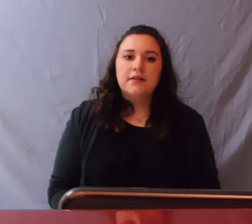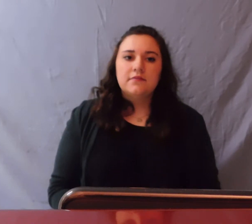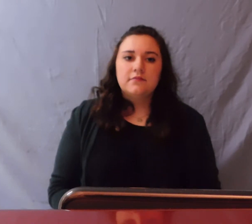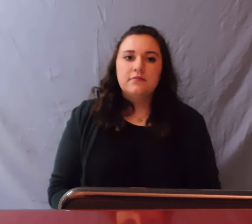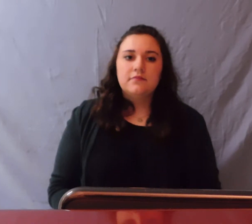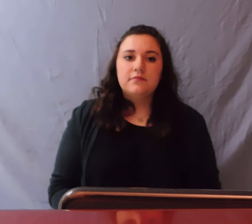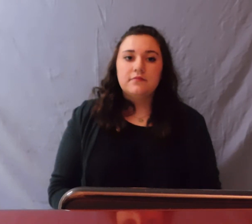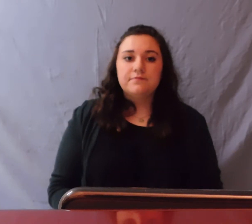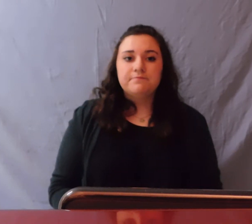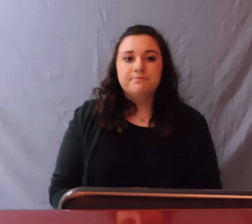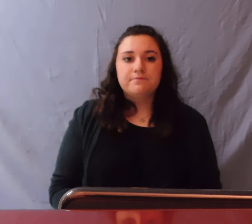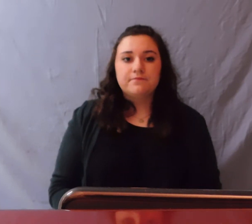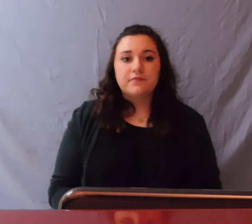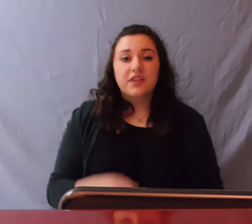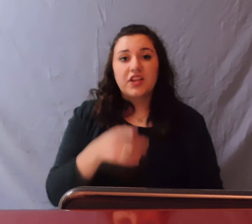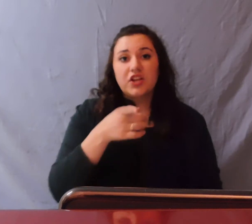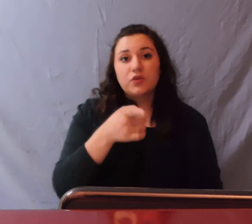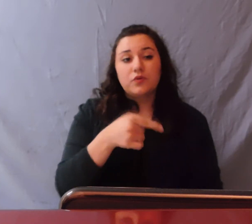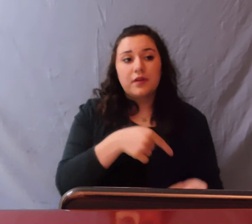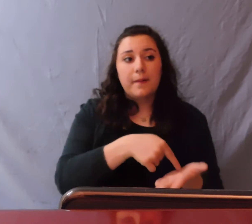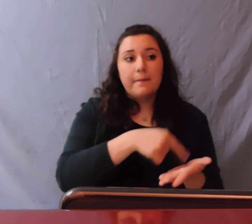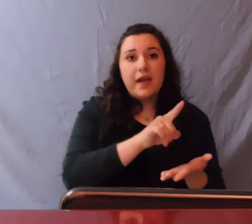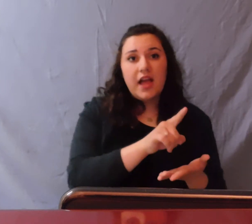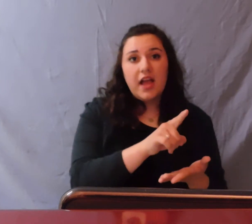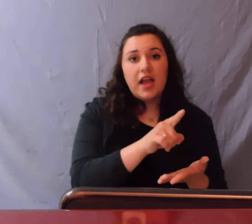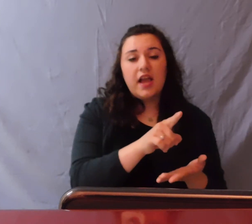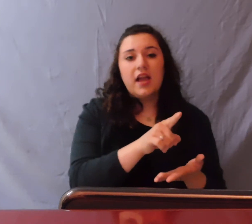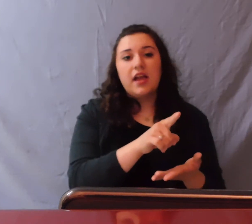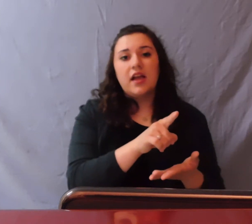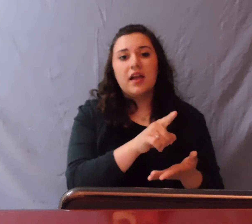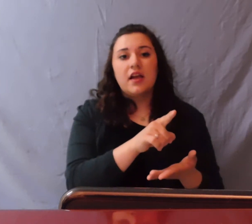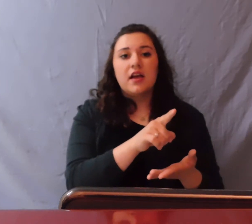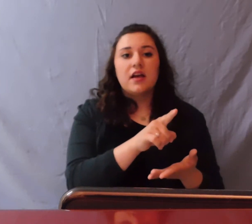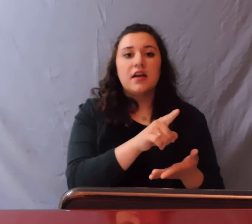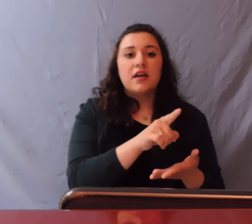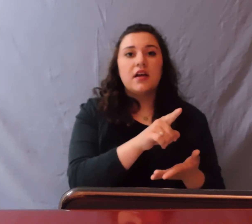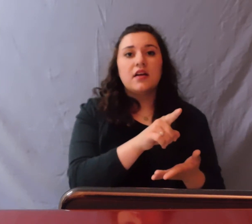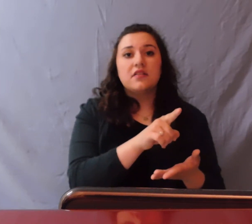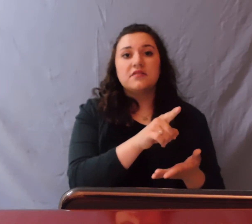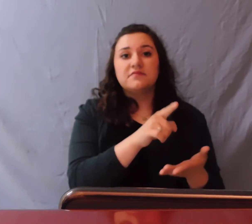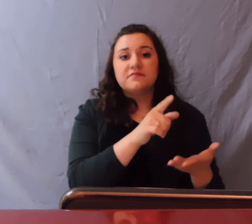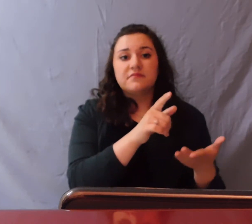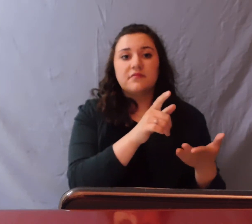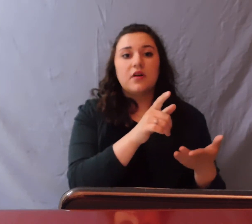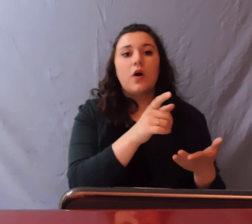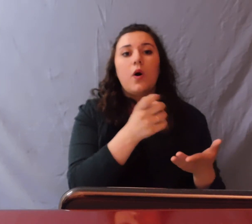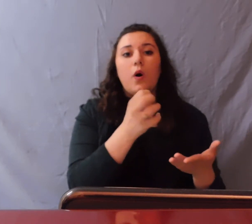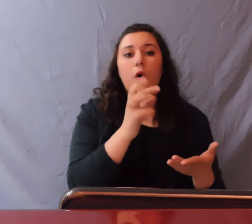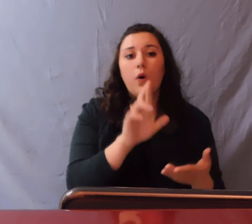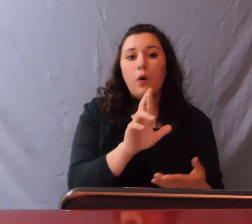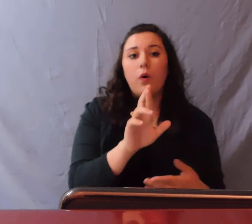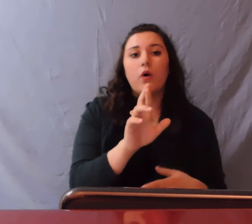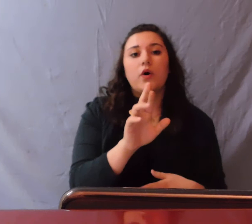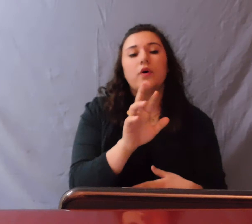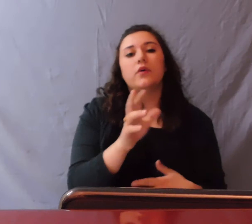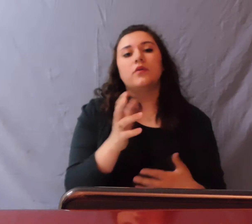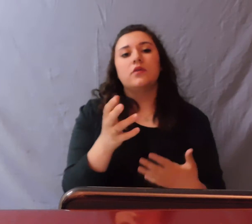You can choose to pay either out of pocket for the remaining amount, or just go with however much that is available